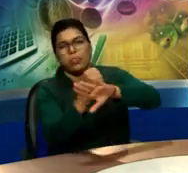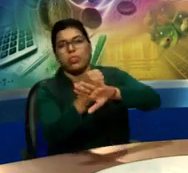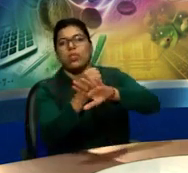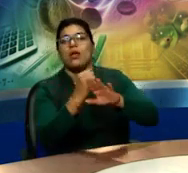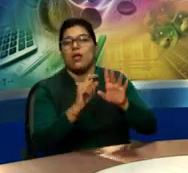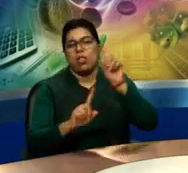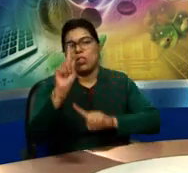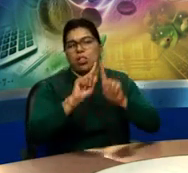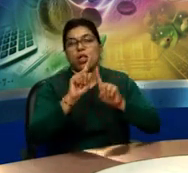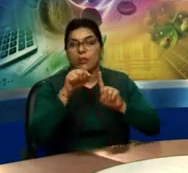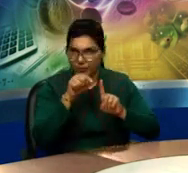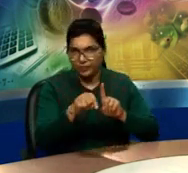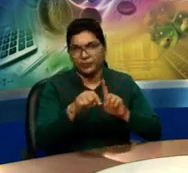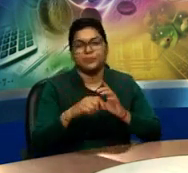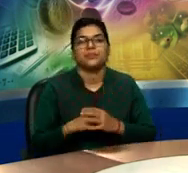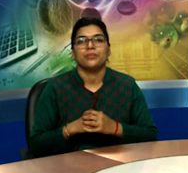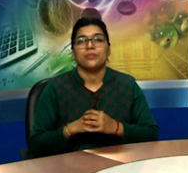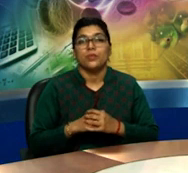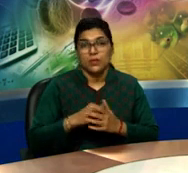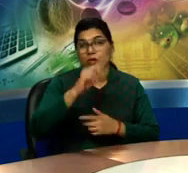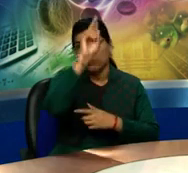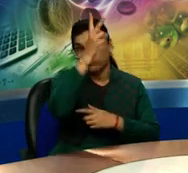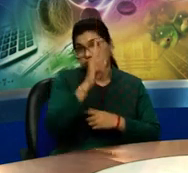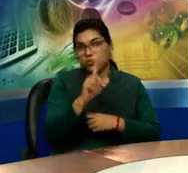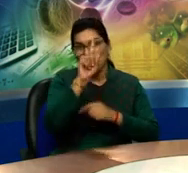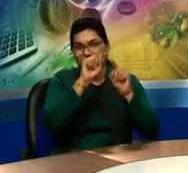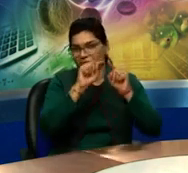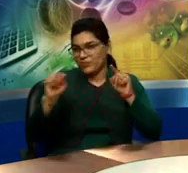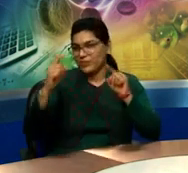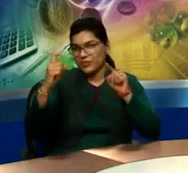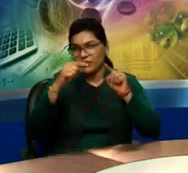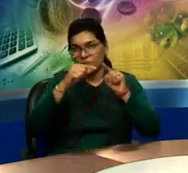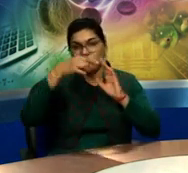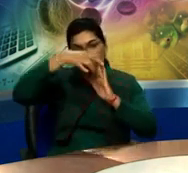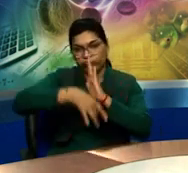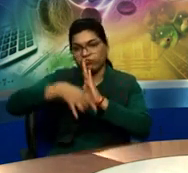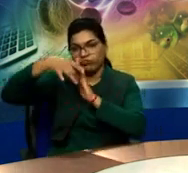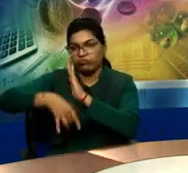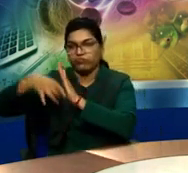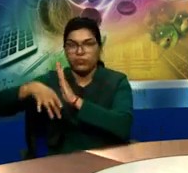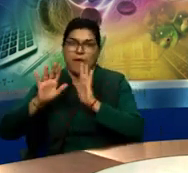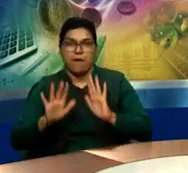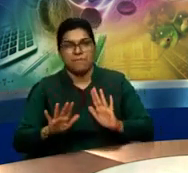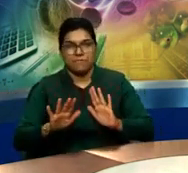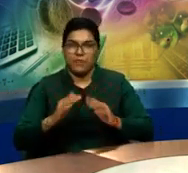is people or some workers are disloyal. Now we will discuss all these 7 points in detail.